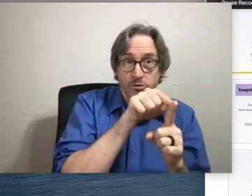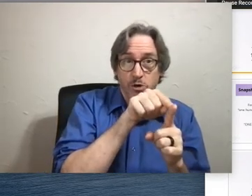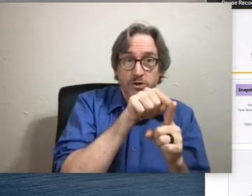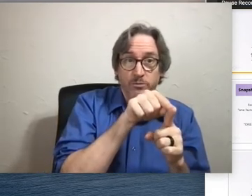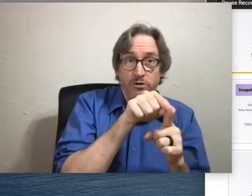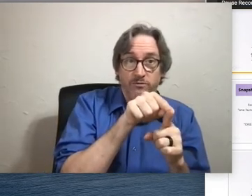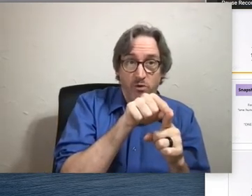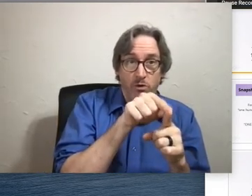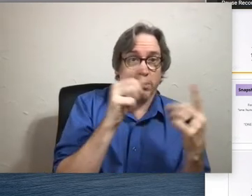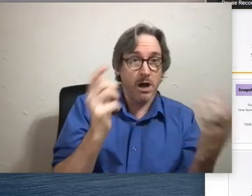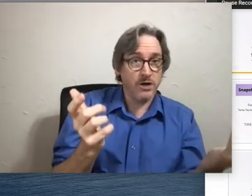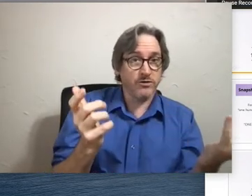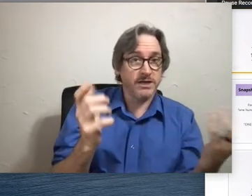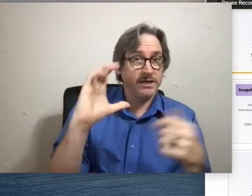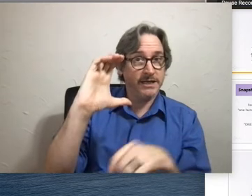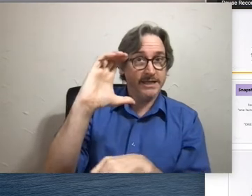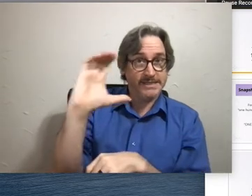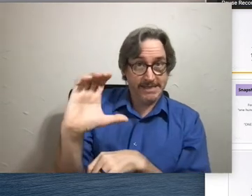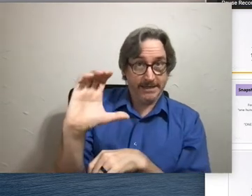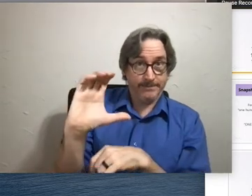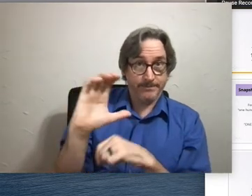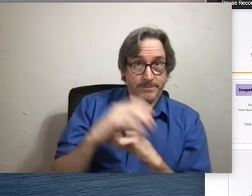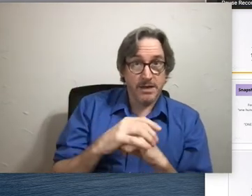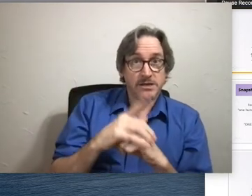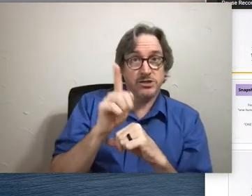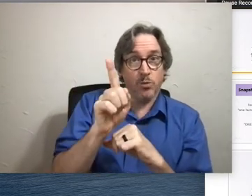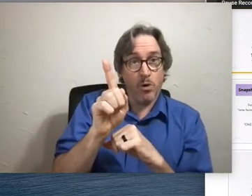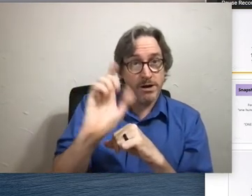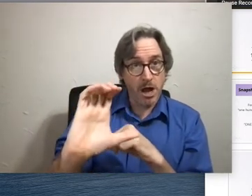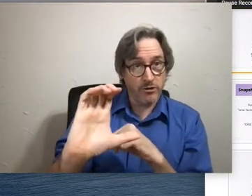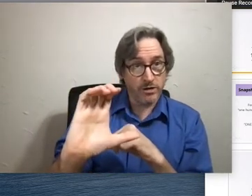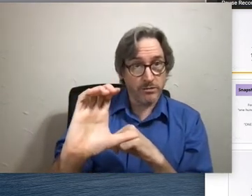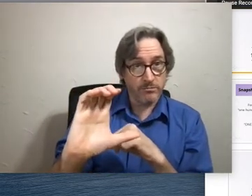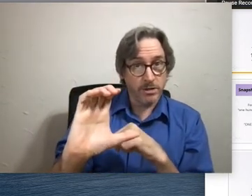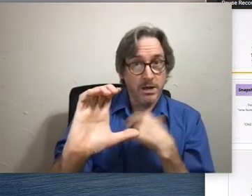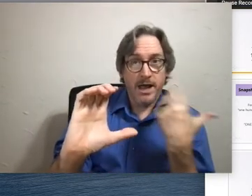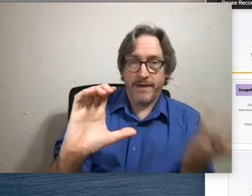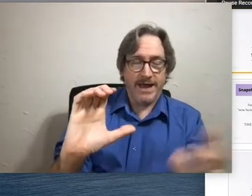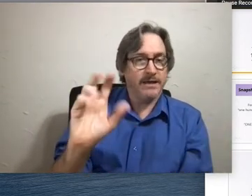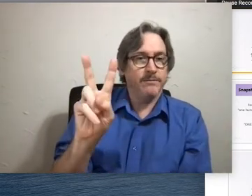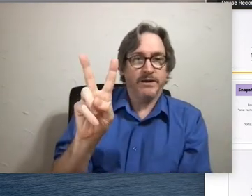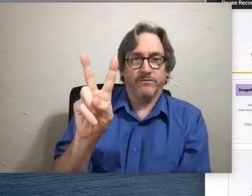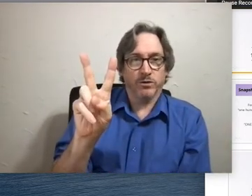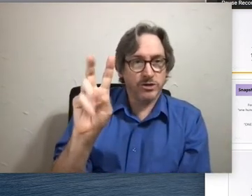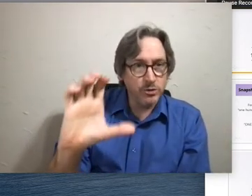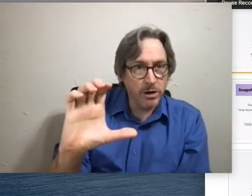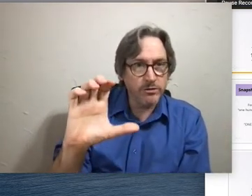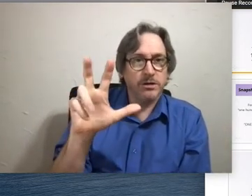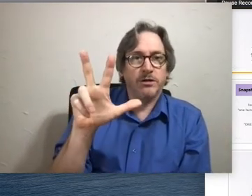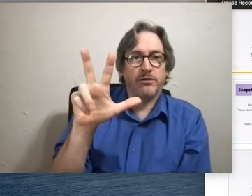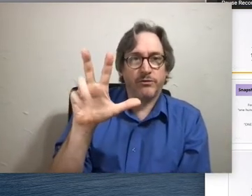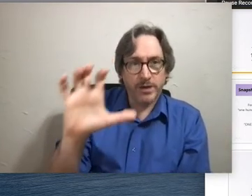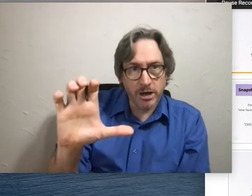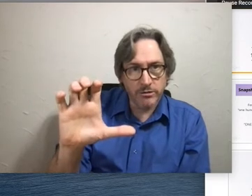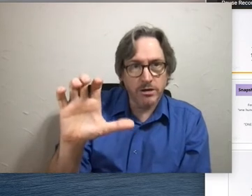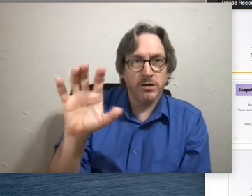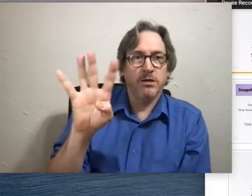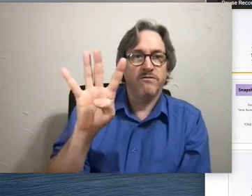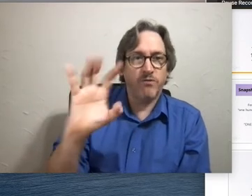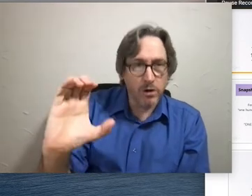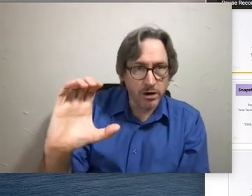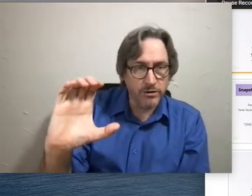So the Roman numeral for 100 is C. So 100. And that can be for 200,